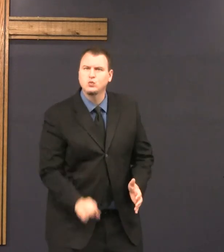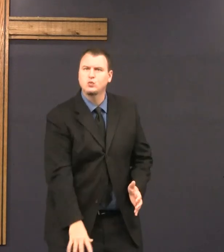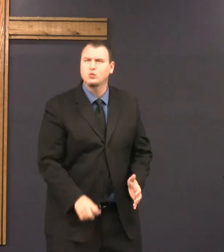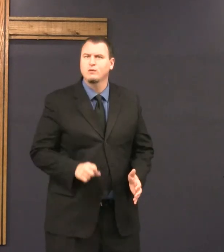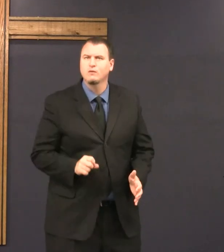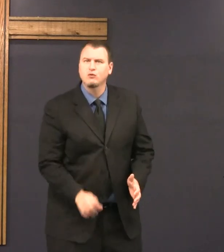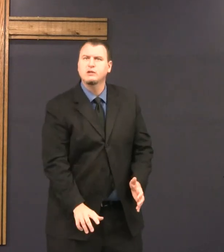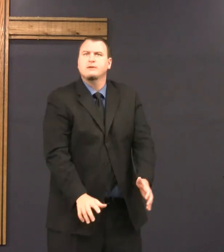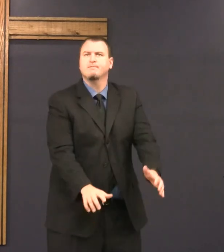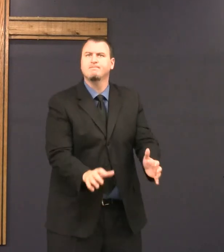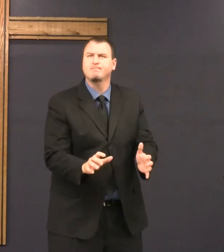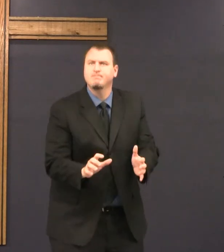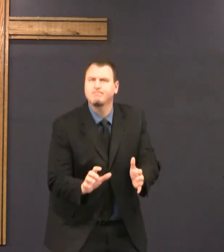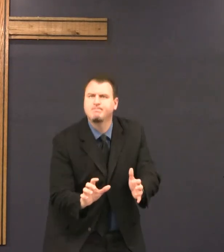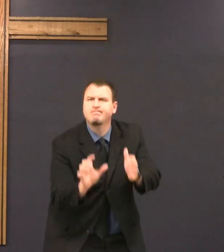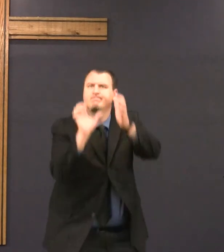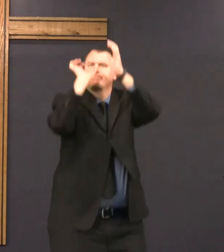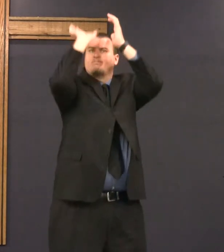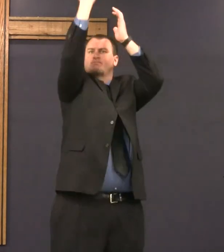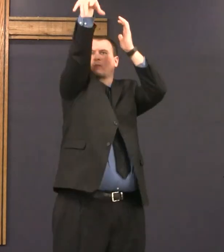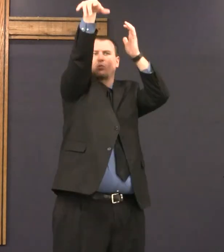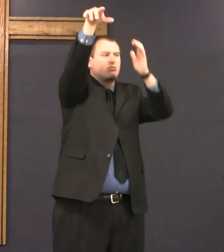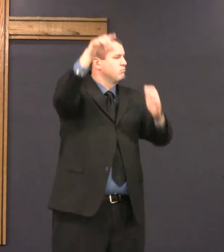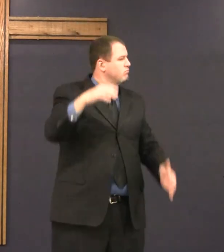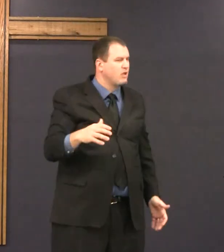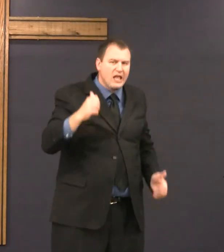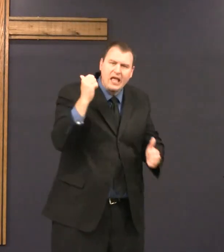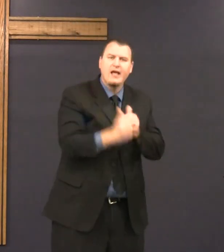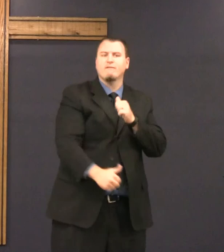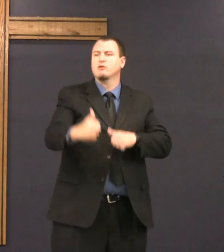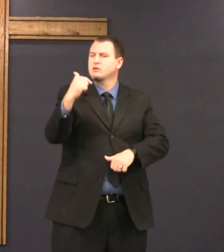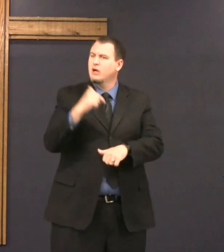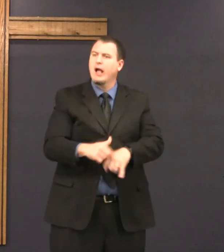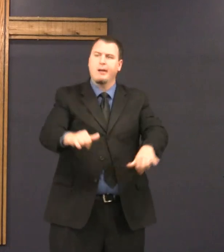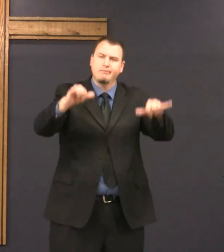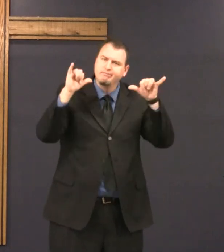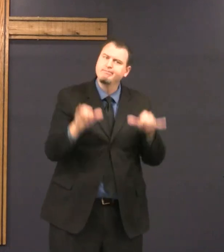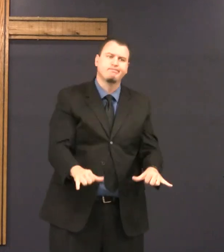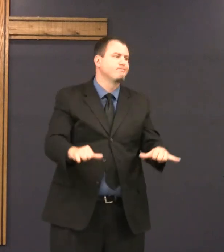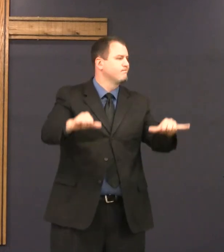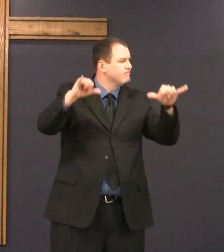Automatic. I can do it every